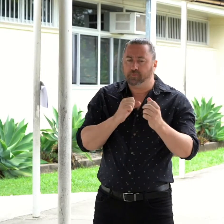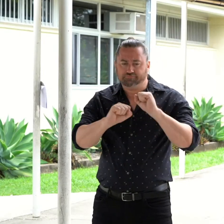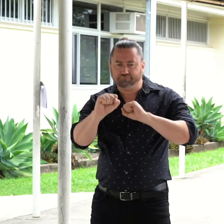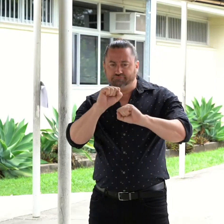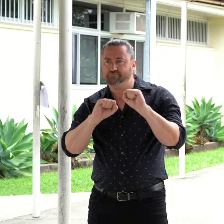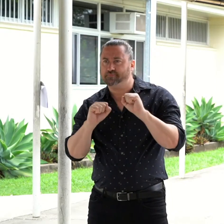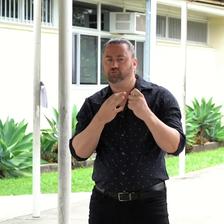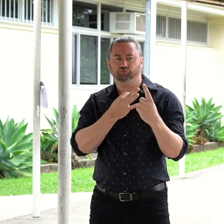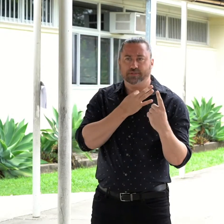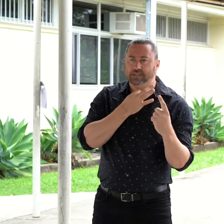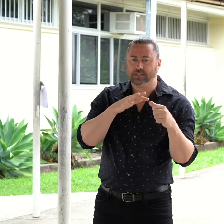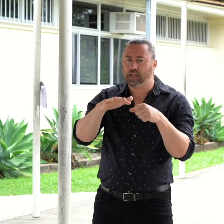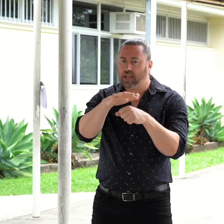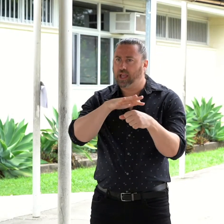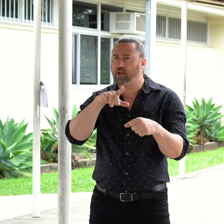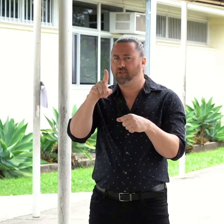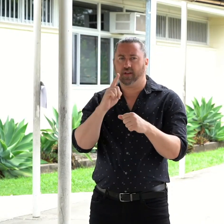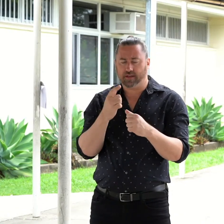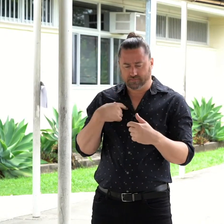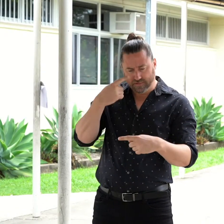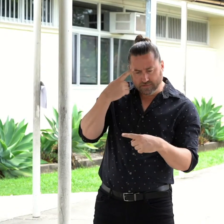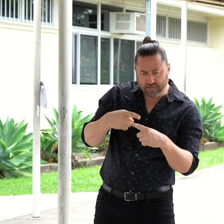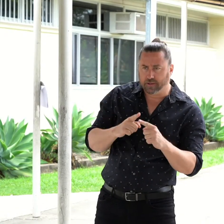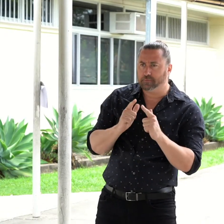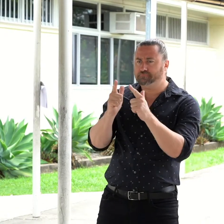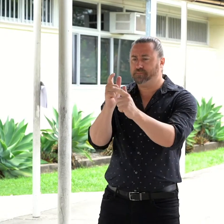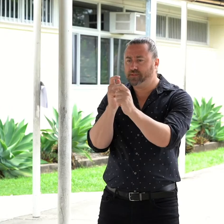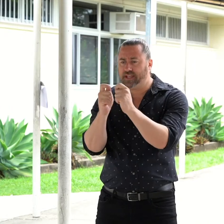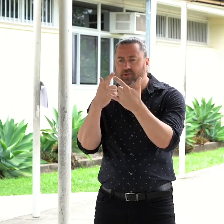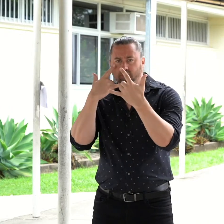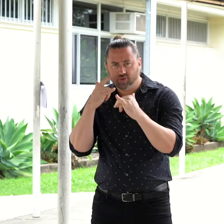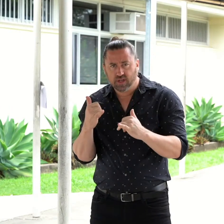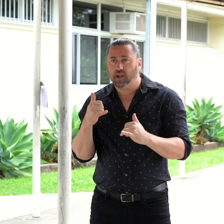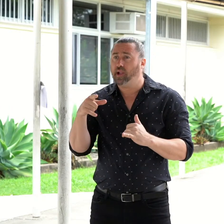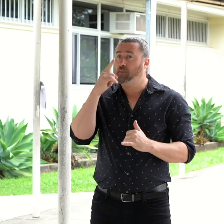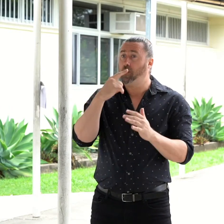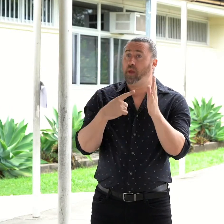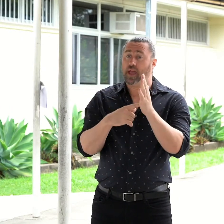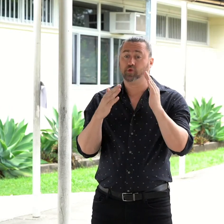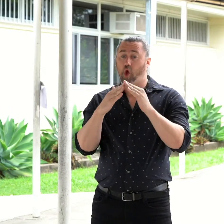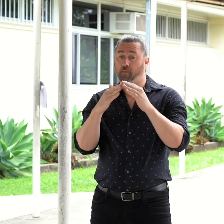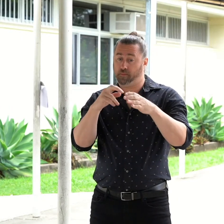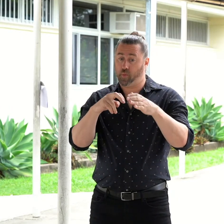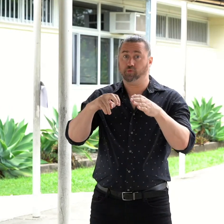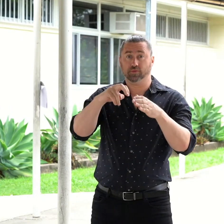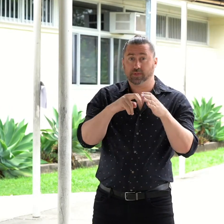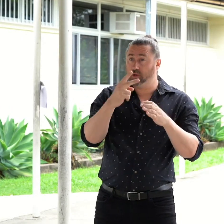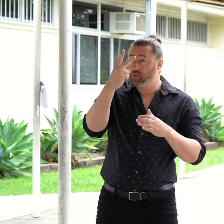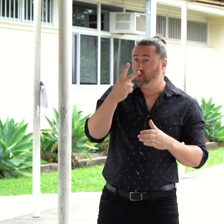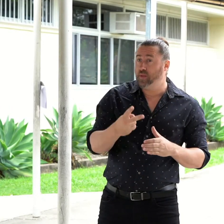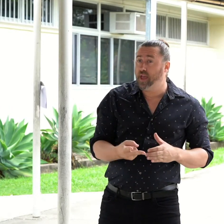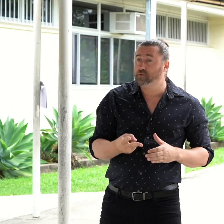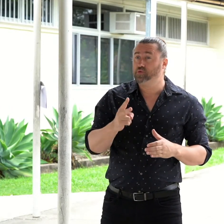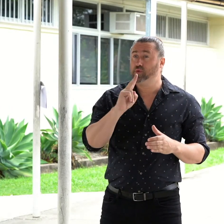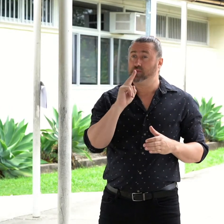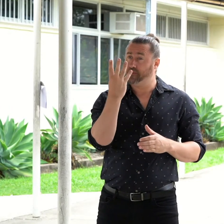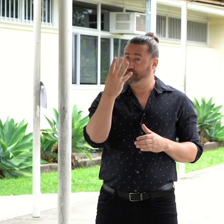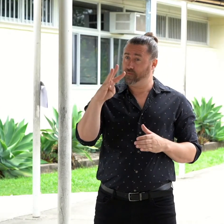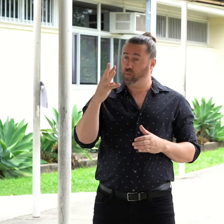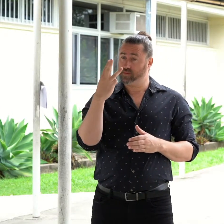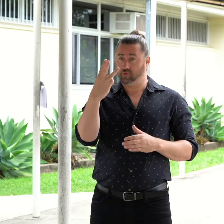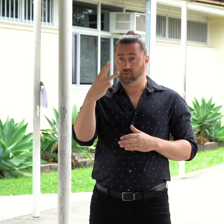tested, and of course all those people home quarantining. And I can advise that we've got 2,243 people who are